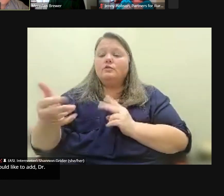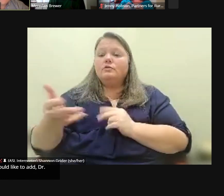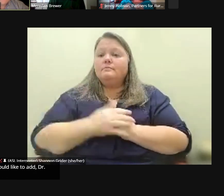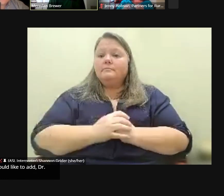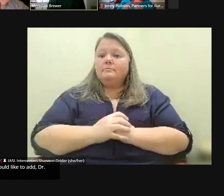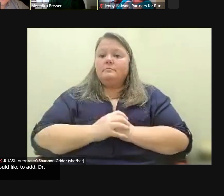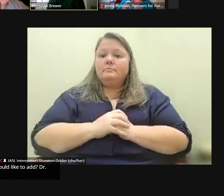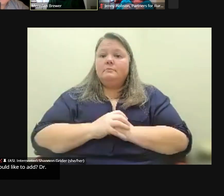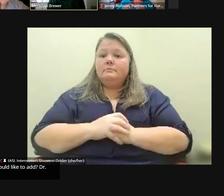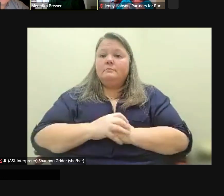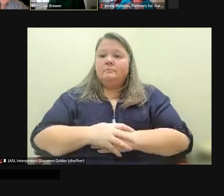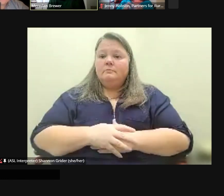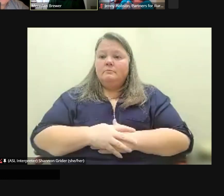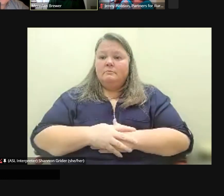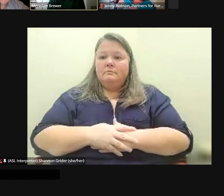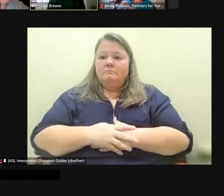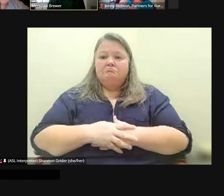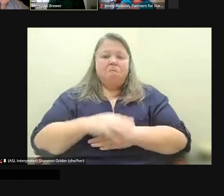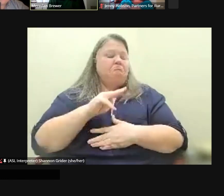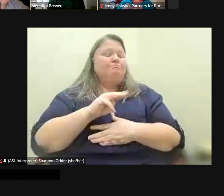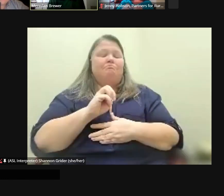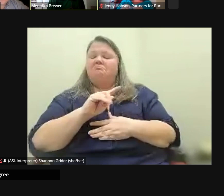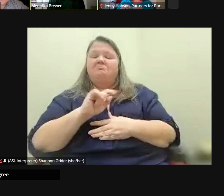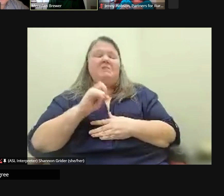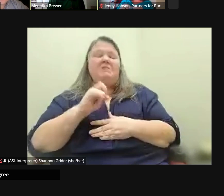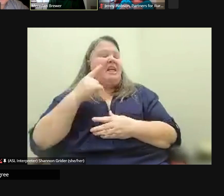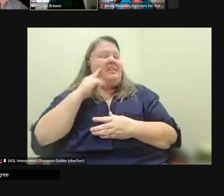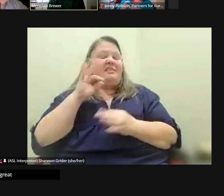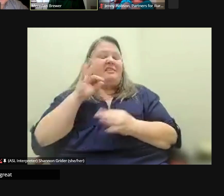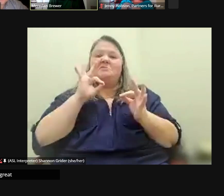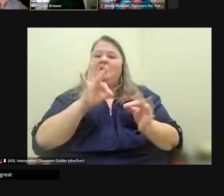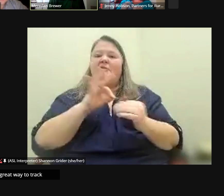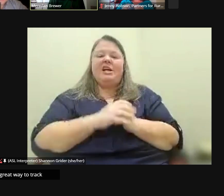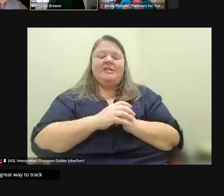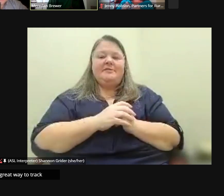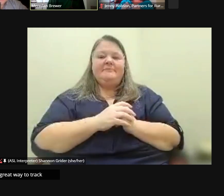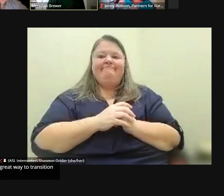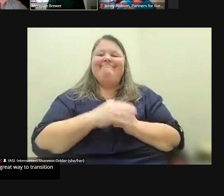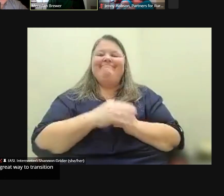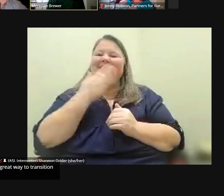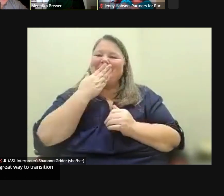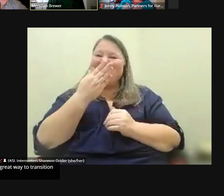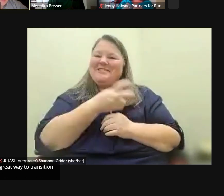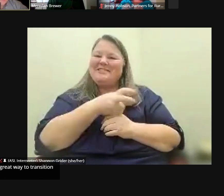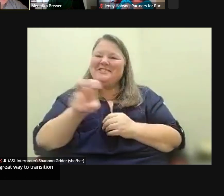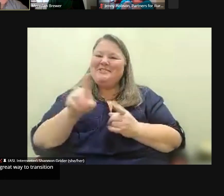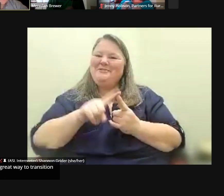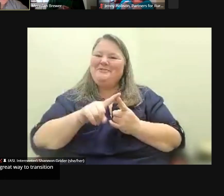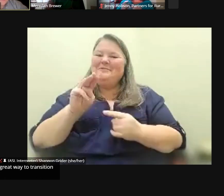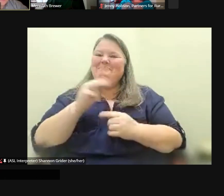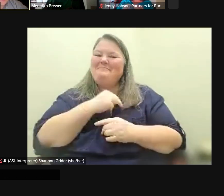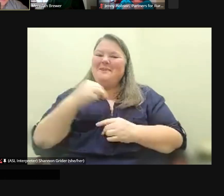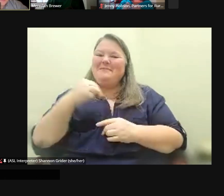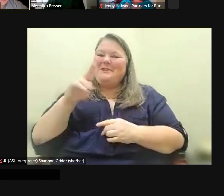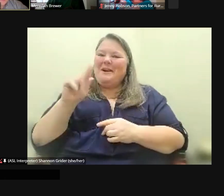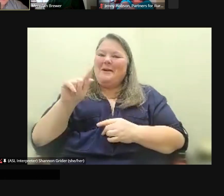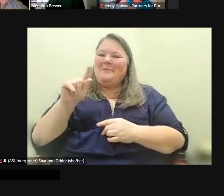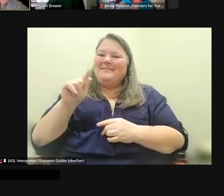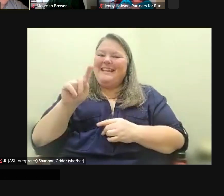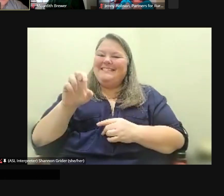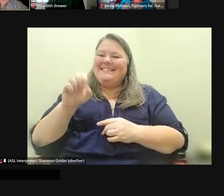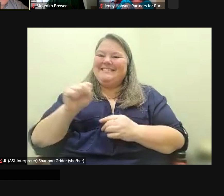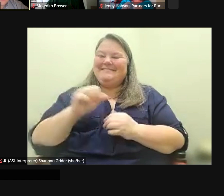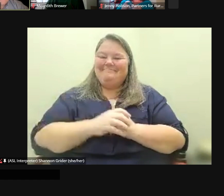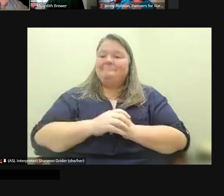I think that's perfect and a great way to transition to member updates. Great, absolutely. Yeah,